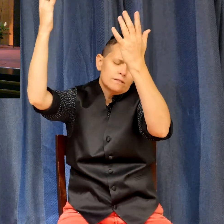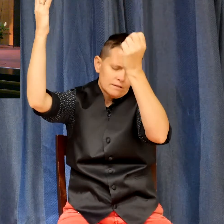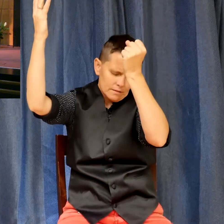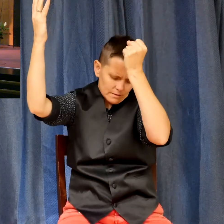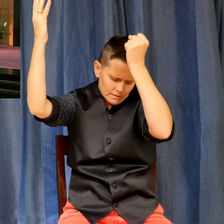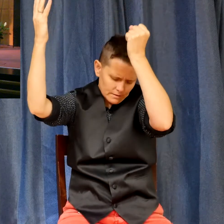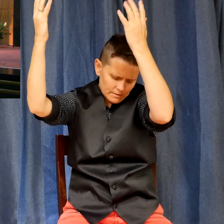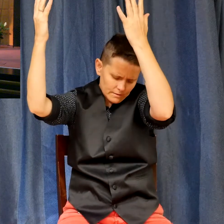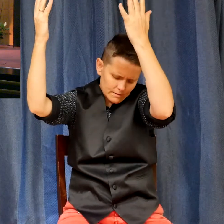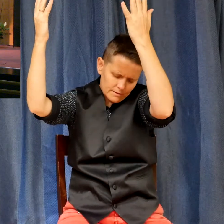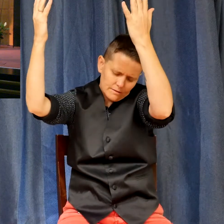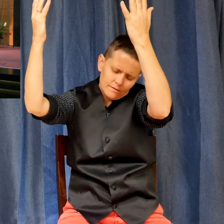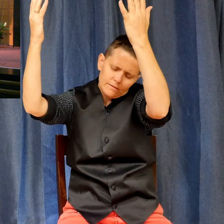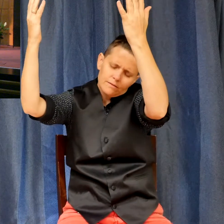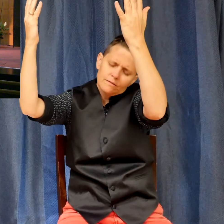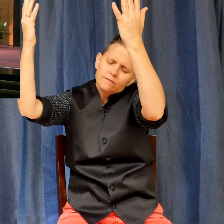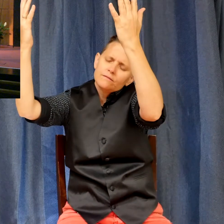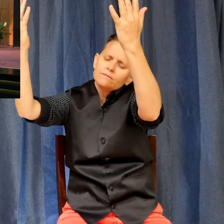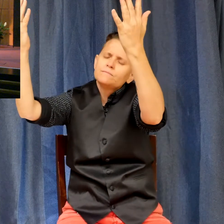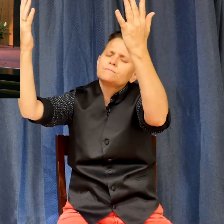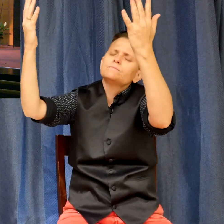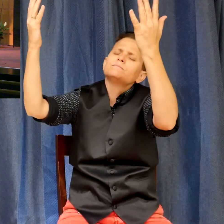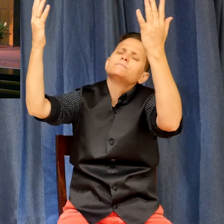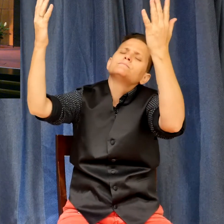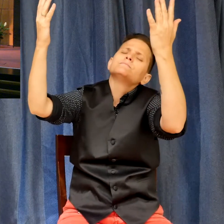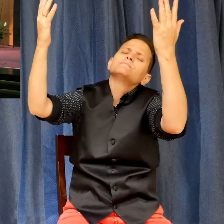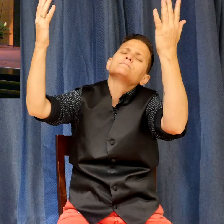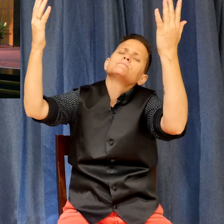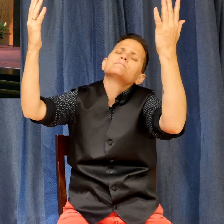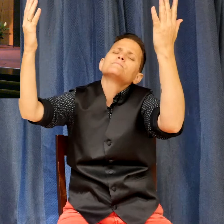to you, to you.